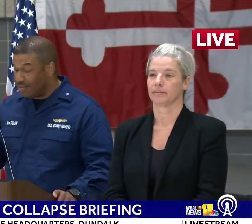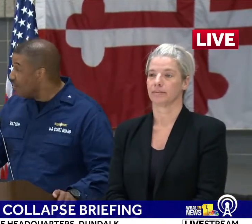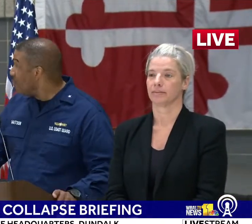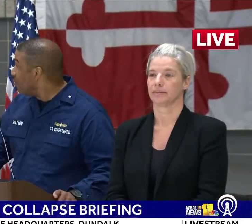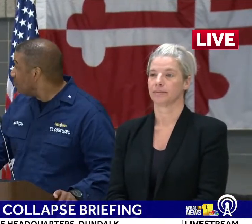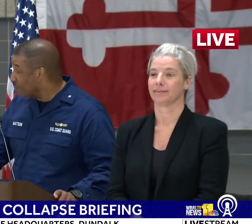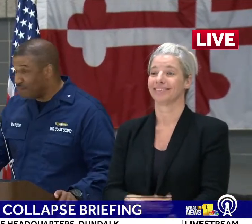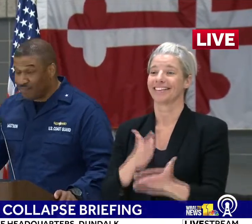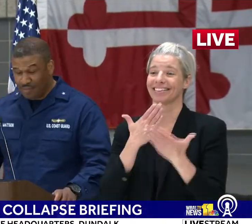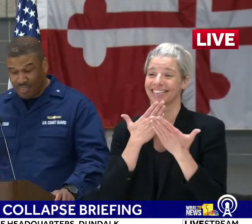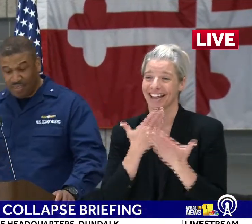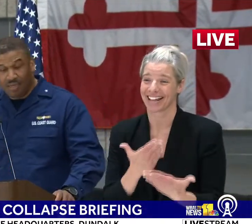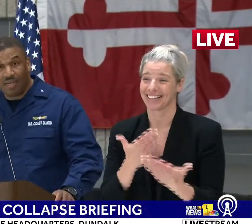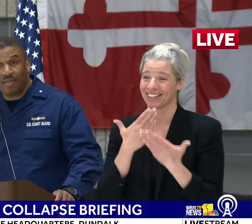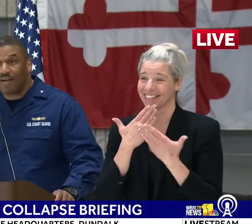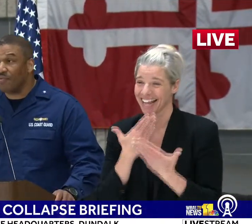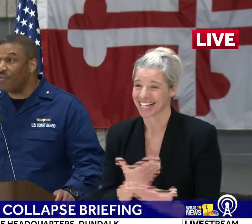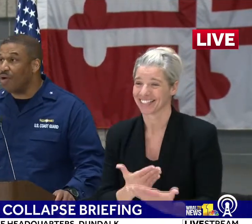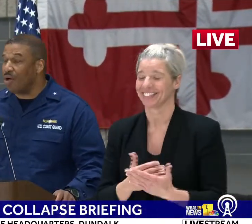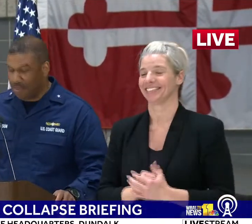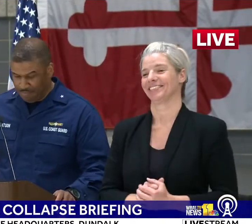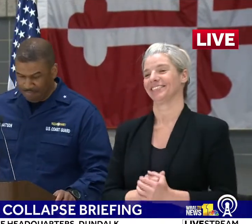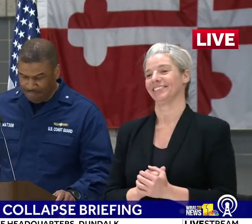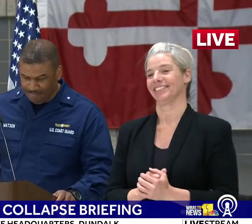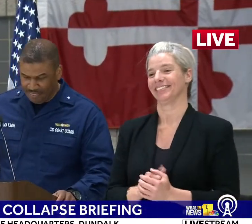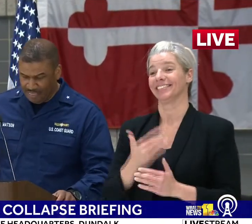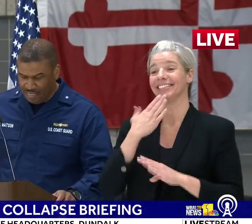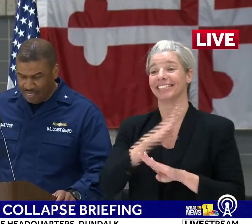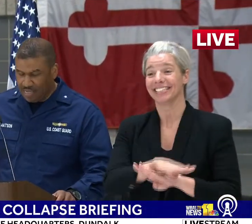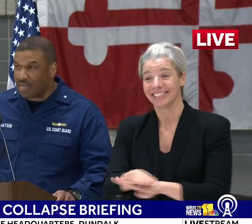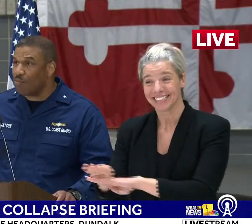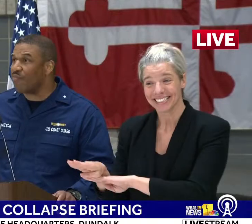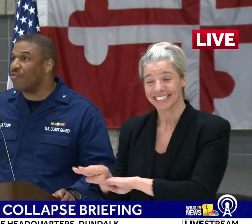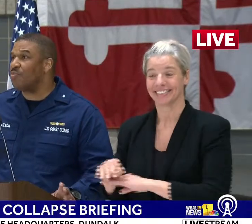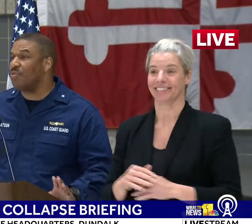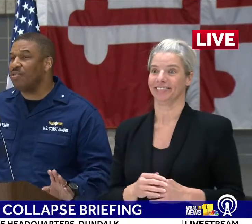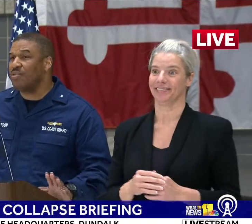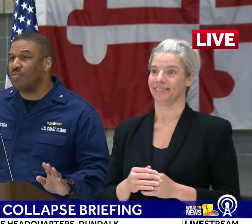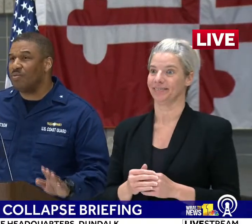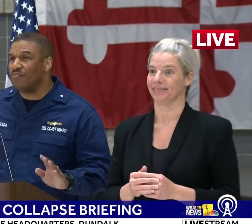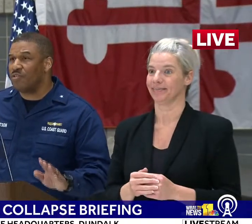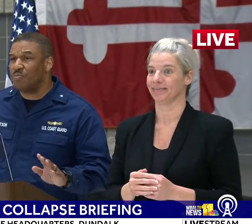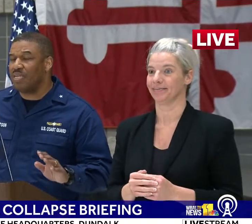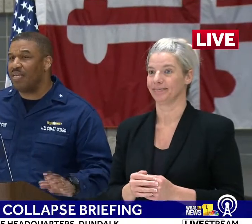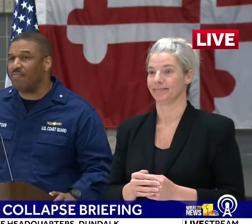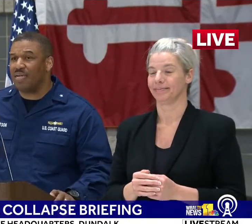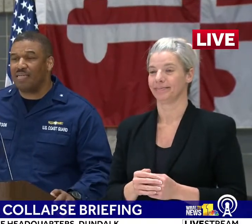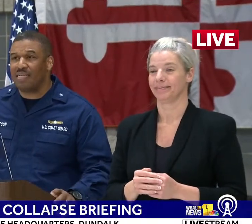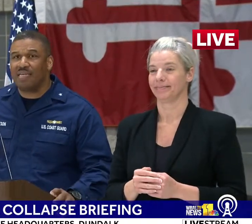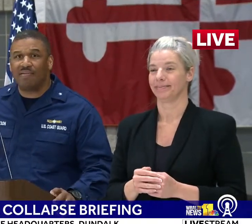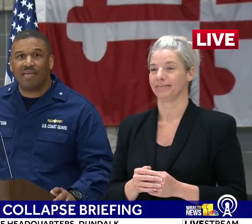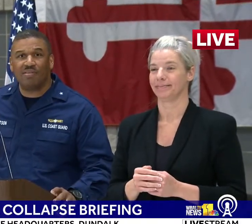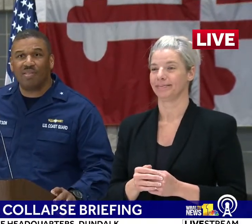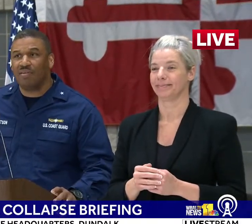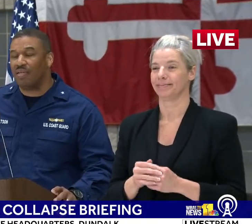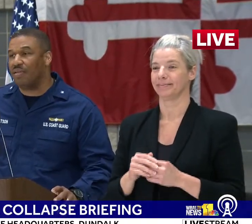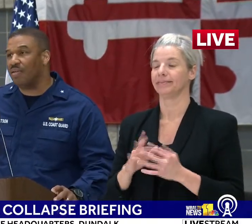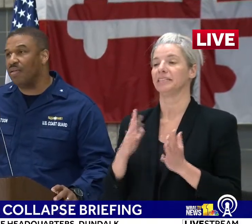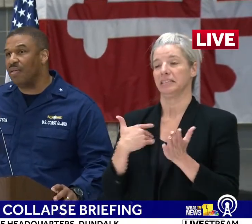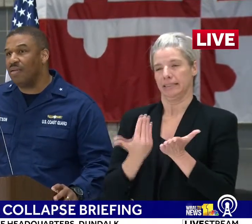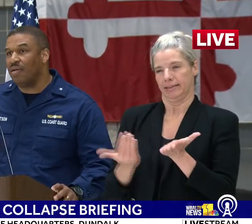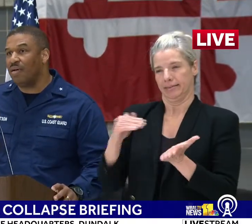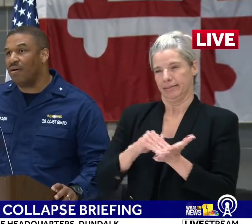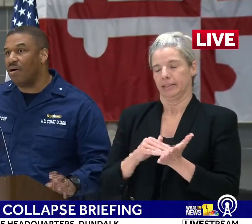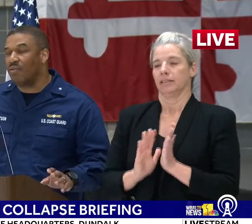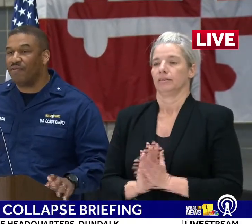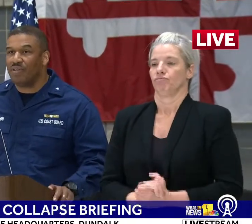Thank you, Mark, Governor. Good afternoon, all. I want to first begin by again